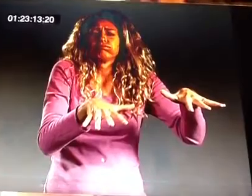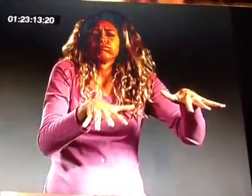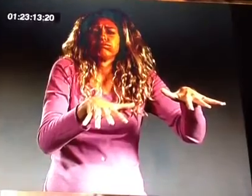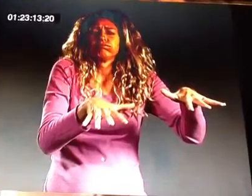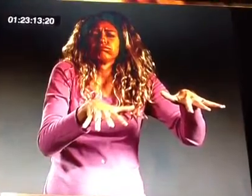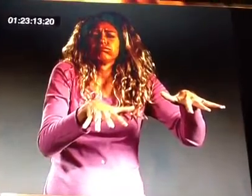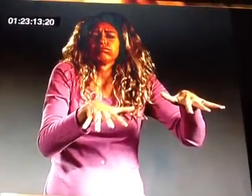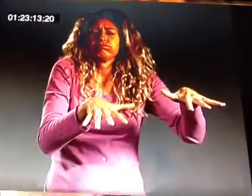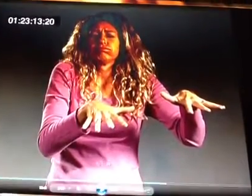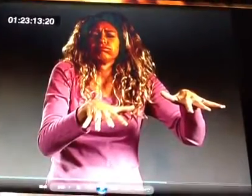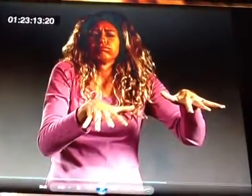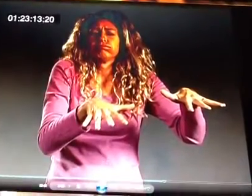it fills the yard with water.